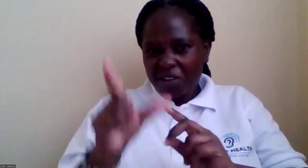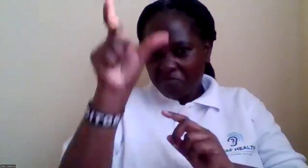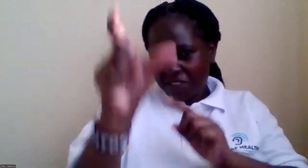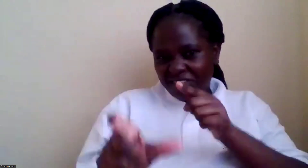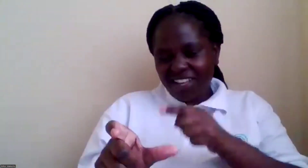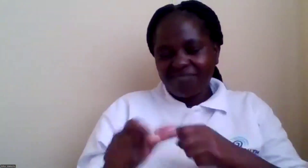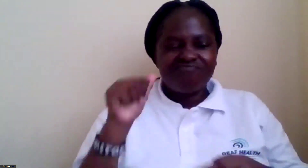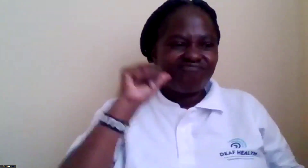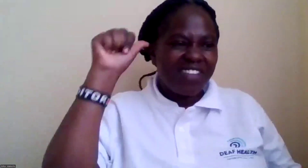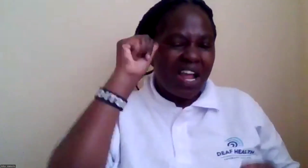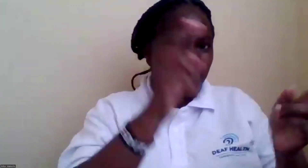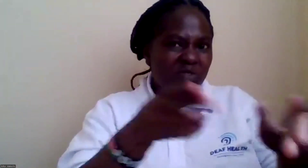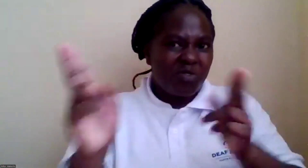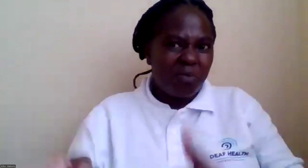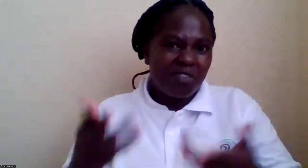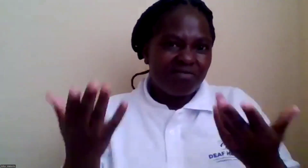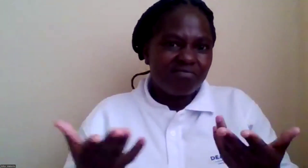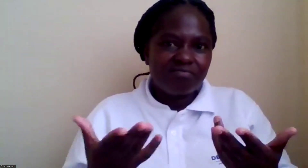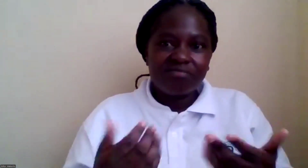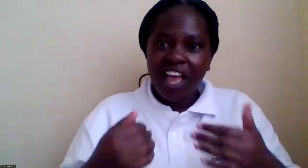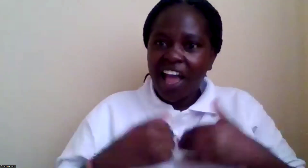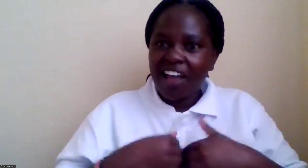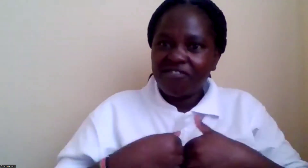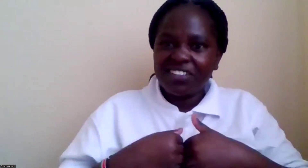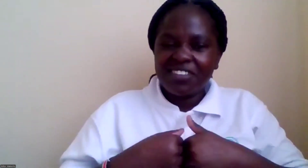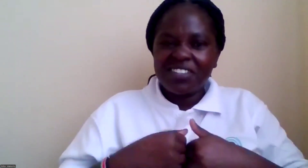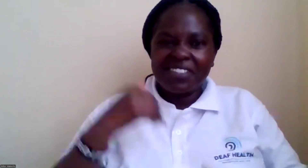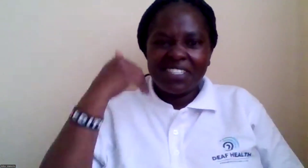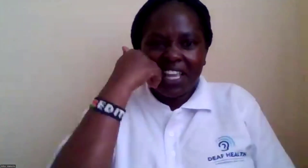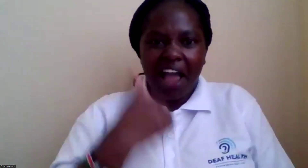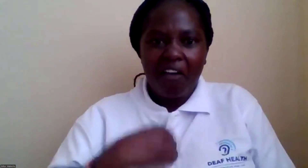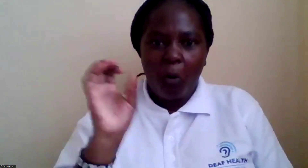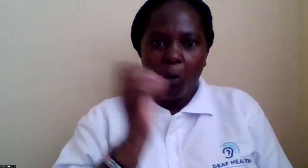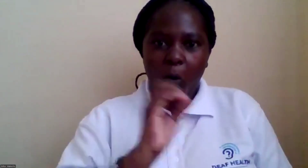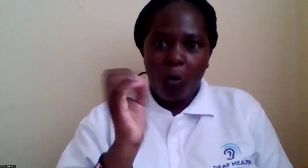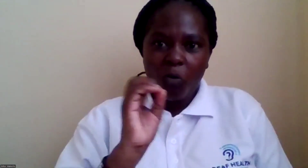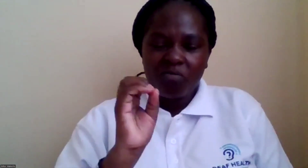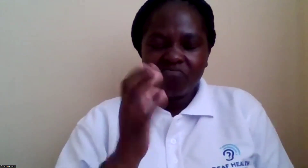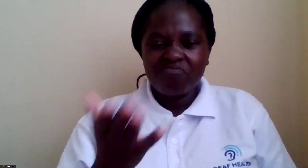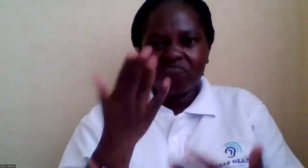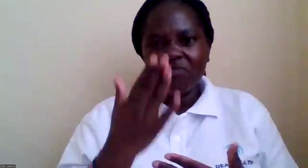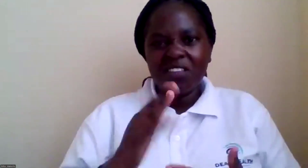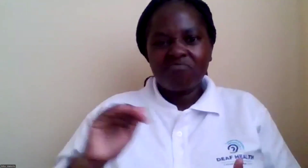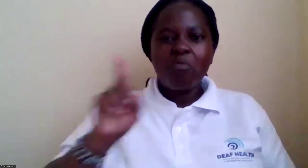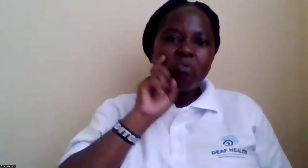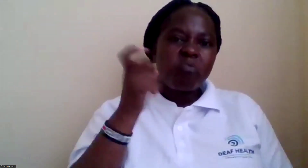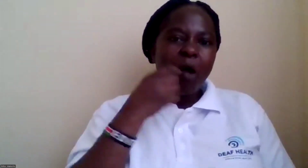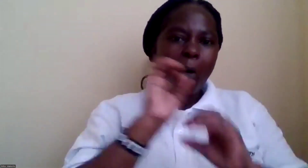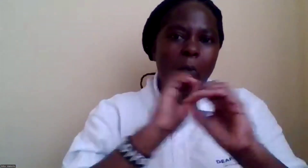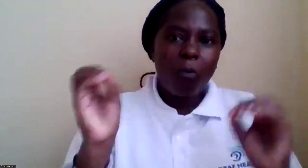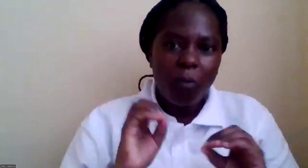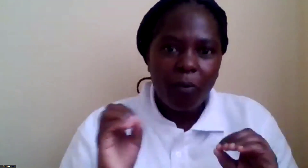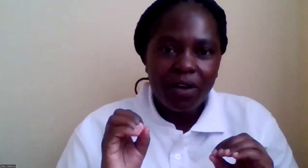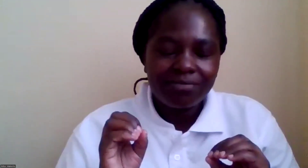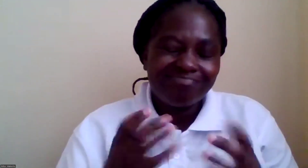any particular illness, you're not expectant, really,